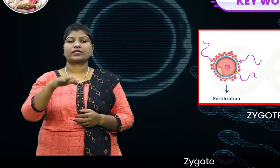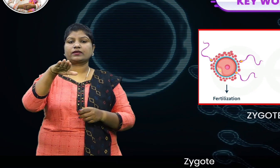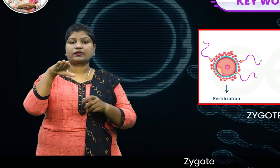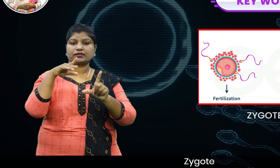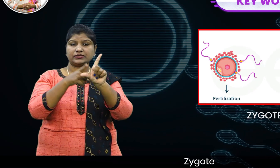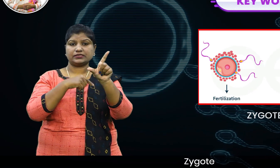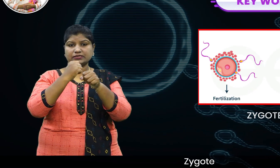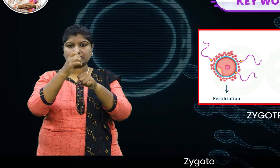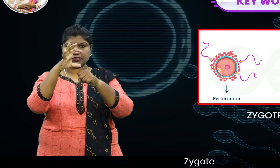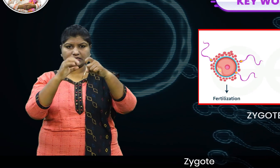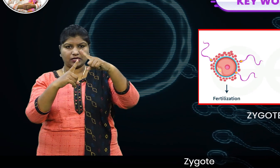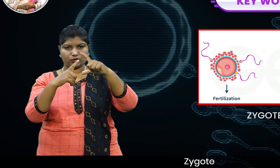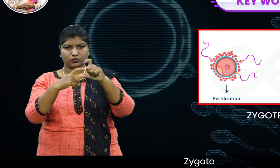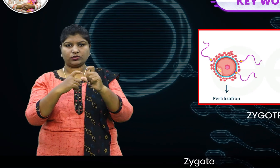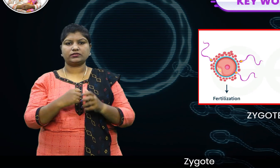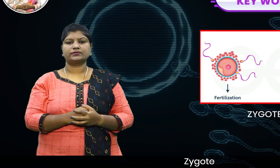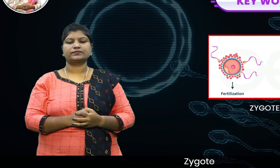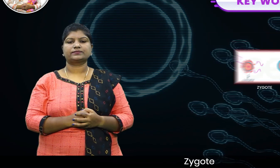zygote,